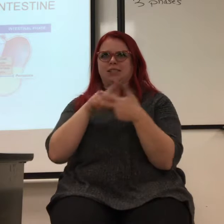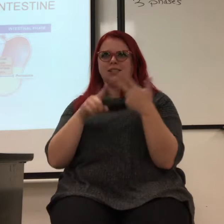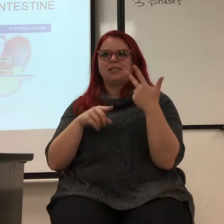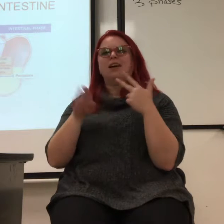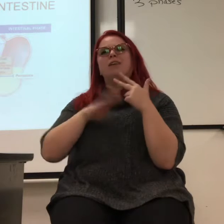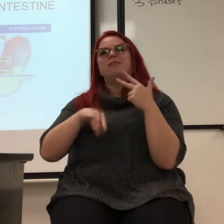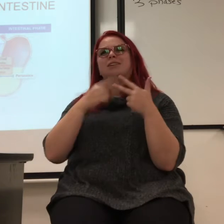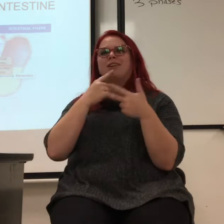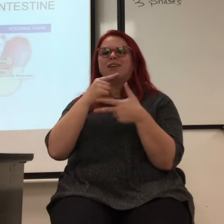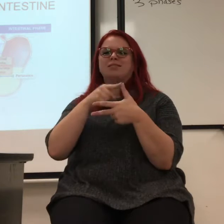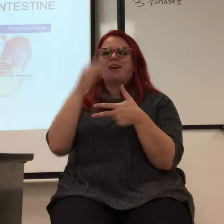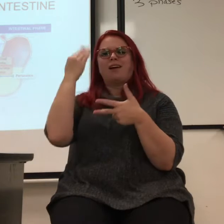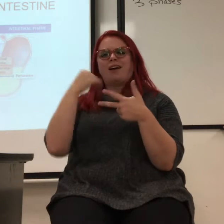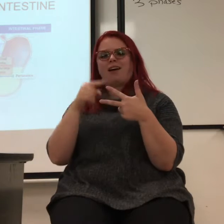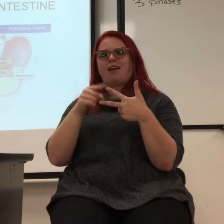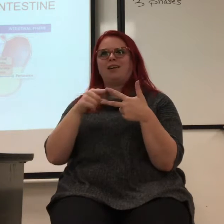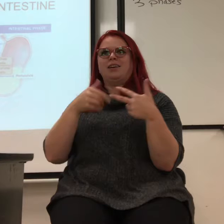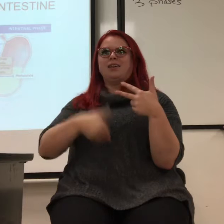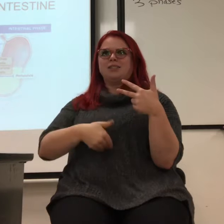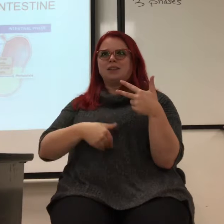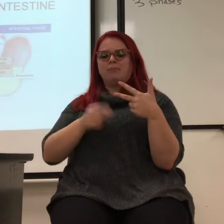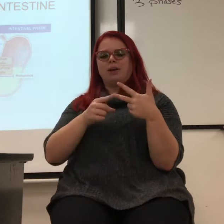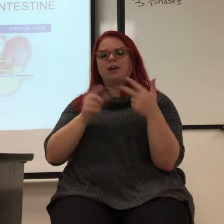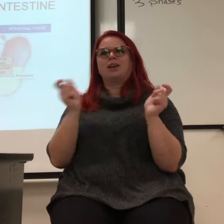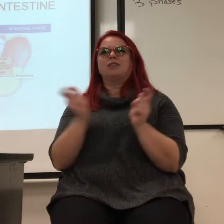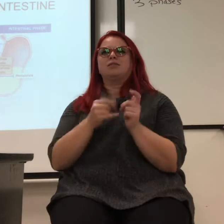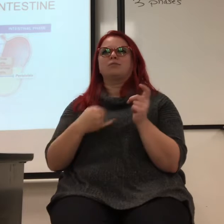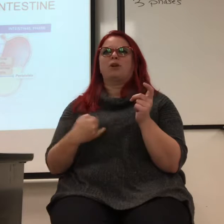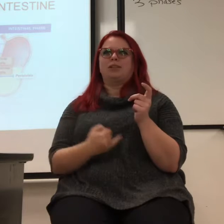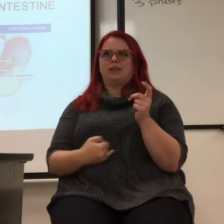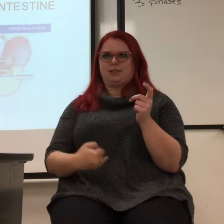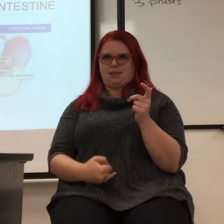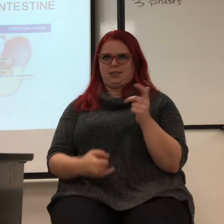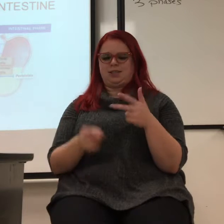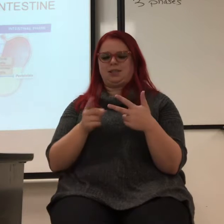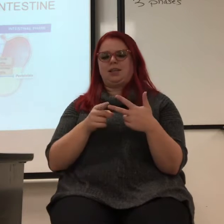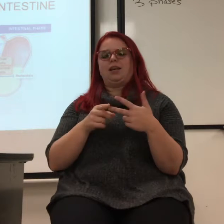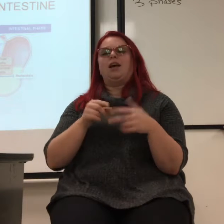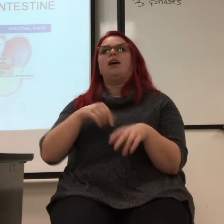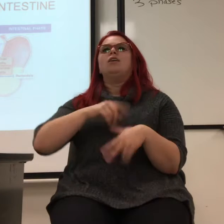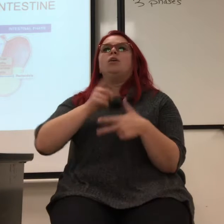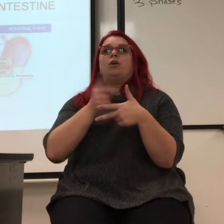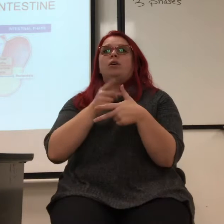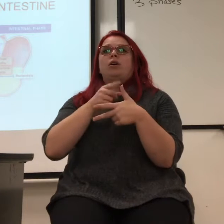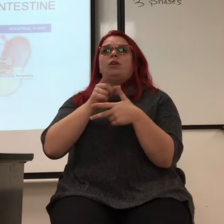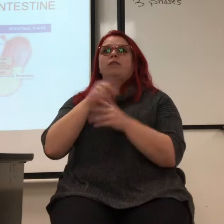Basically I say head, stomach, small intestine. Okay. The first phase